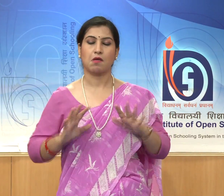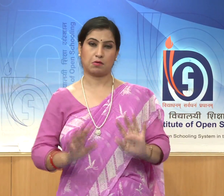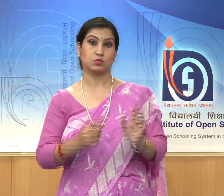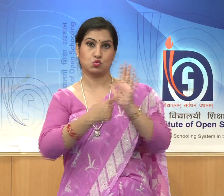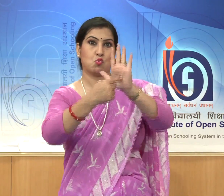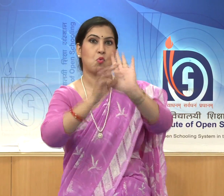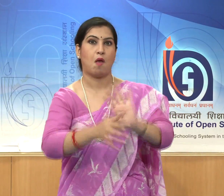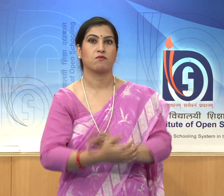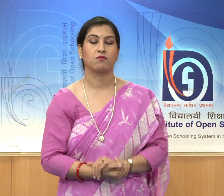on them.